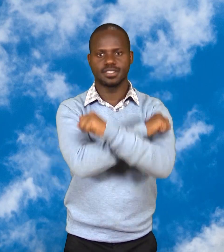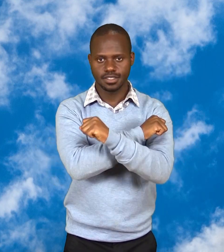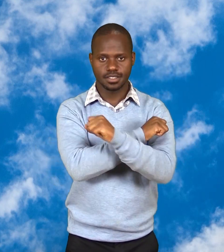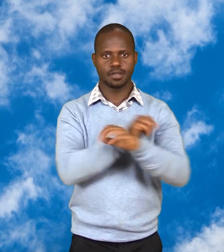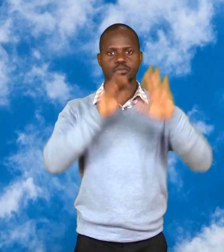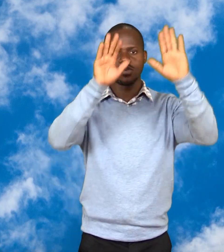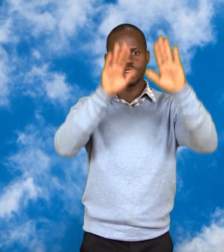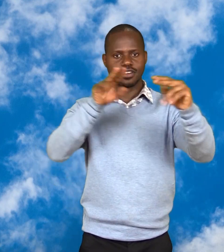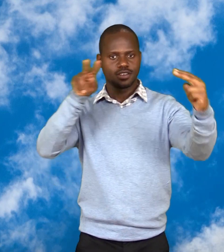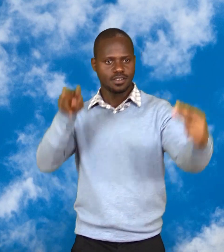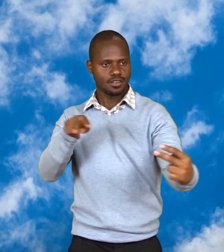you are saying.